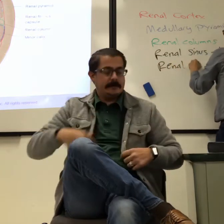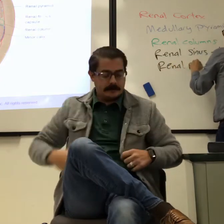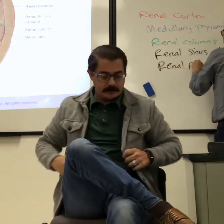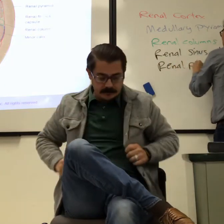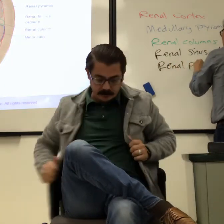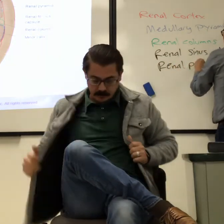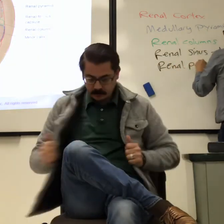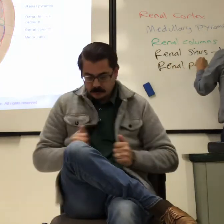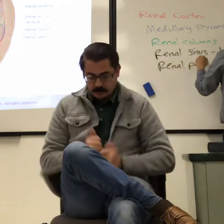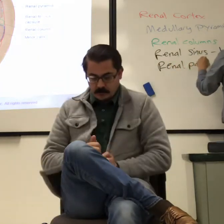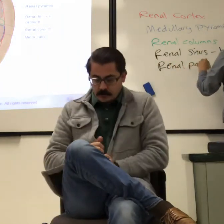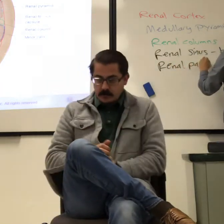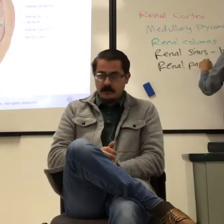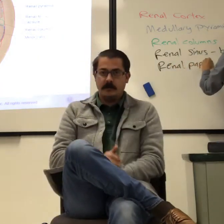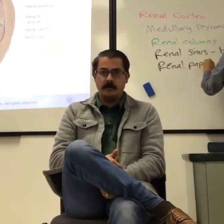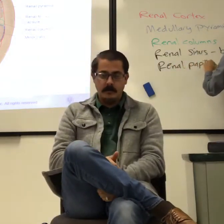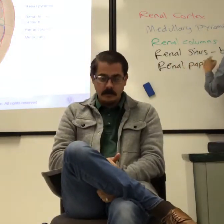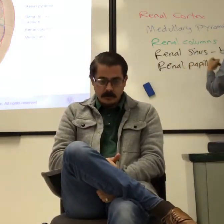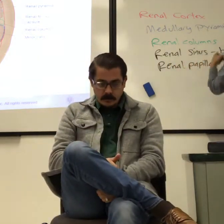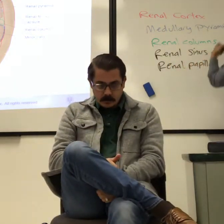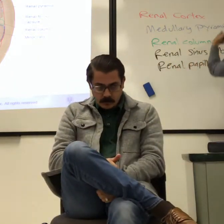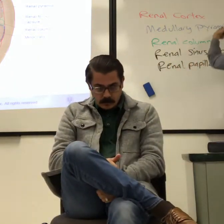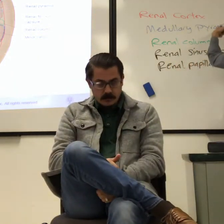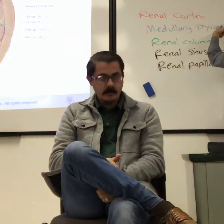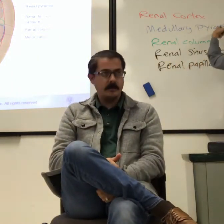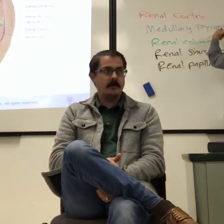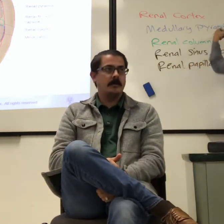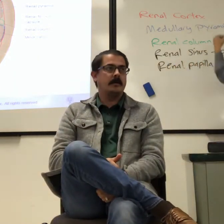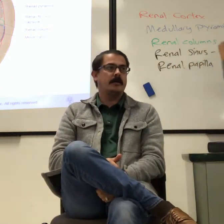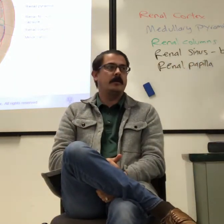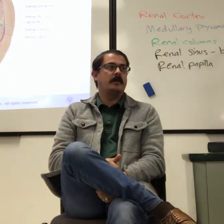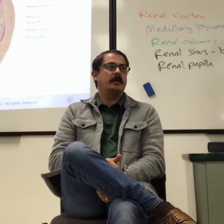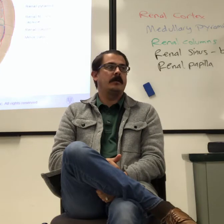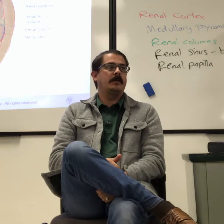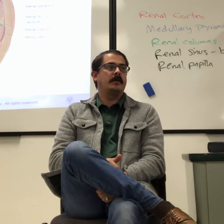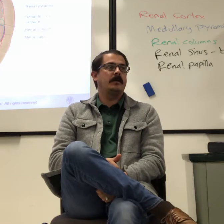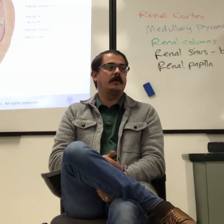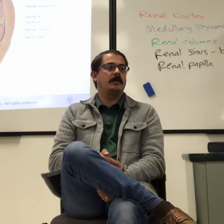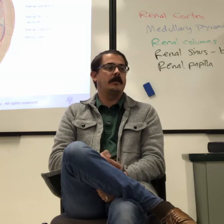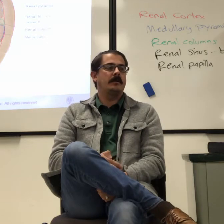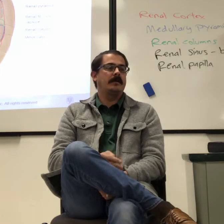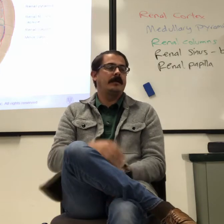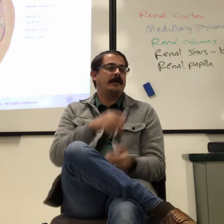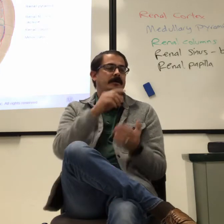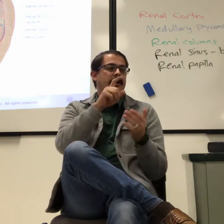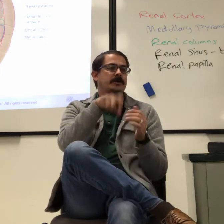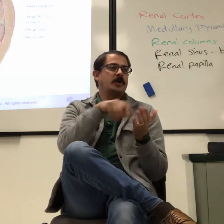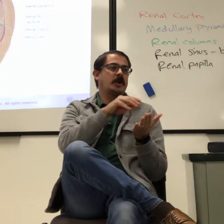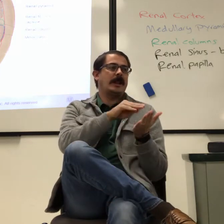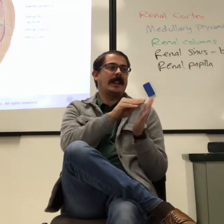Renal papilla. It's the tip of the pyramid. So maybe I should kind of list it here too.